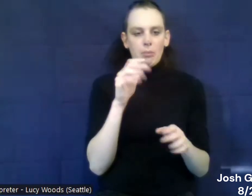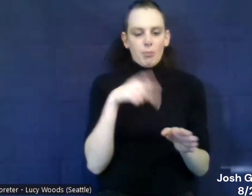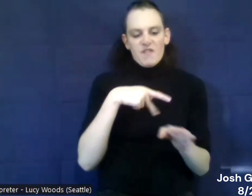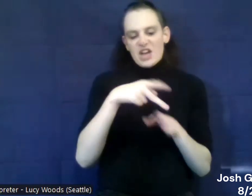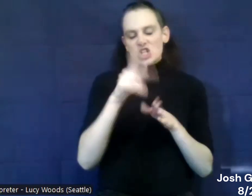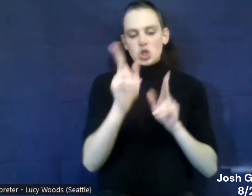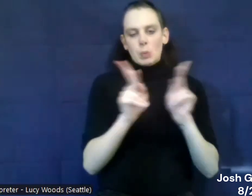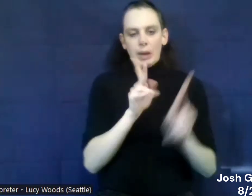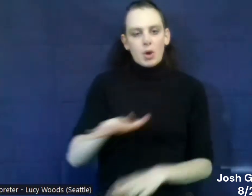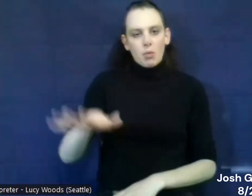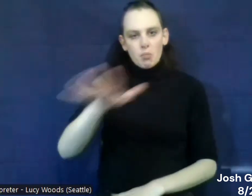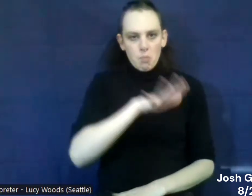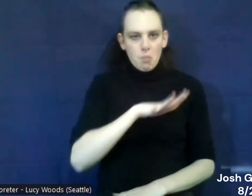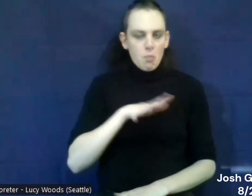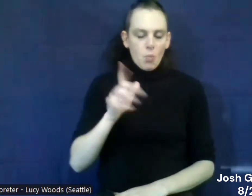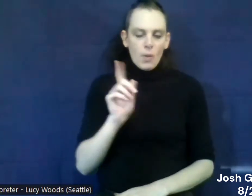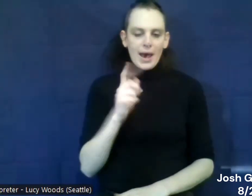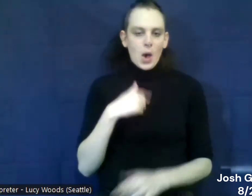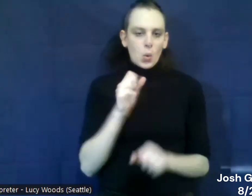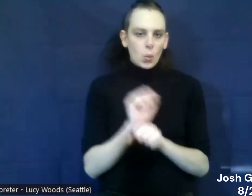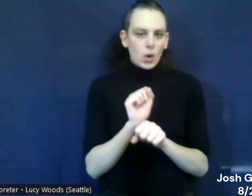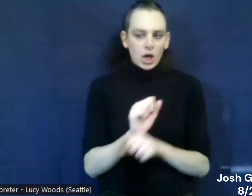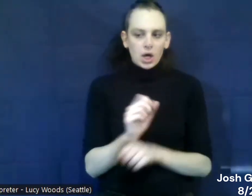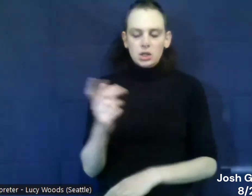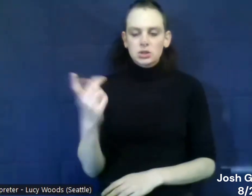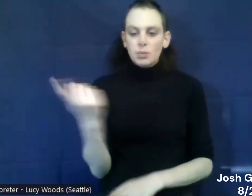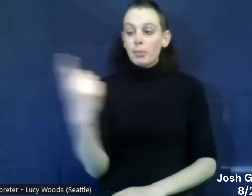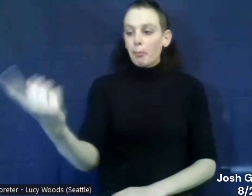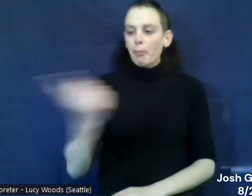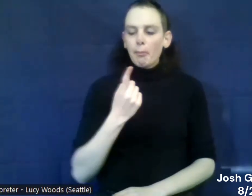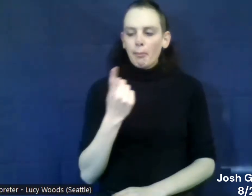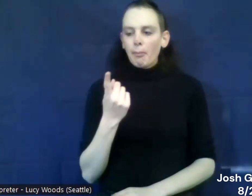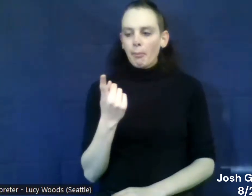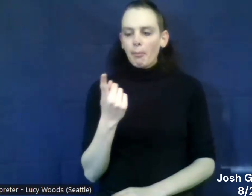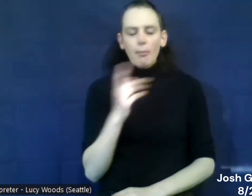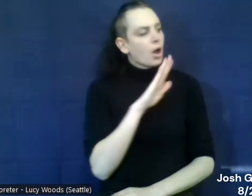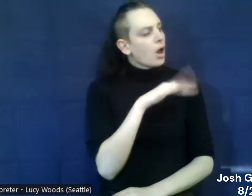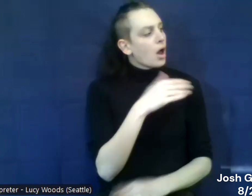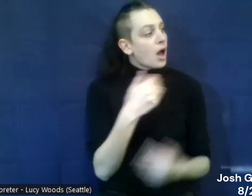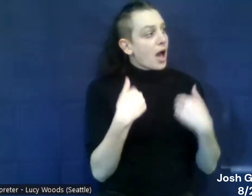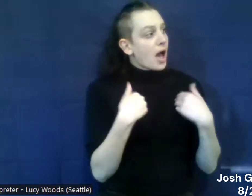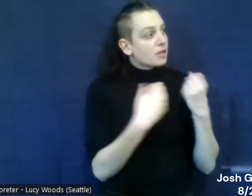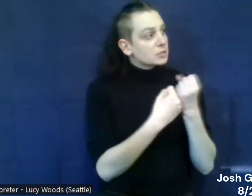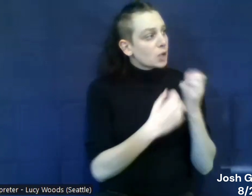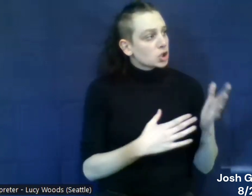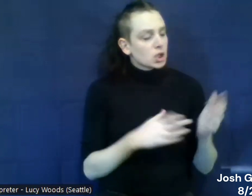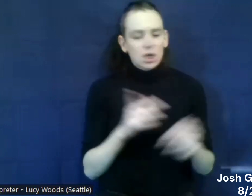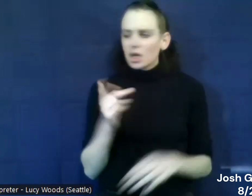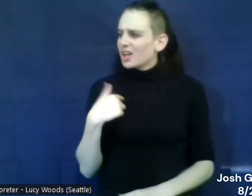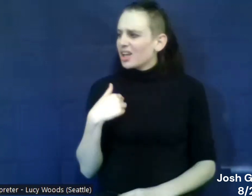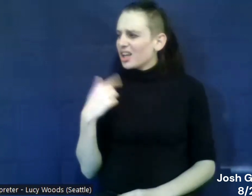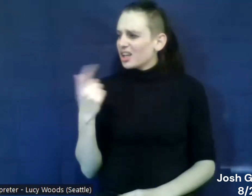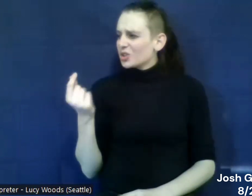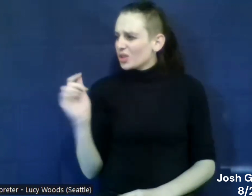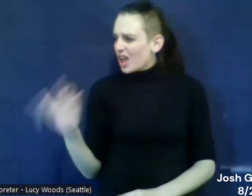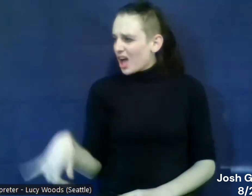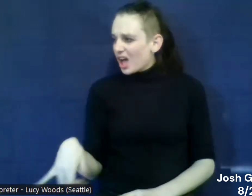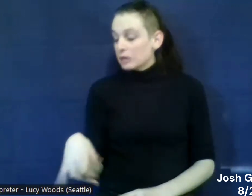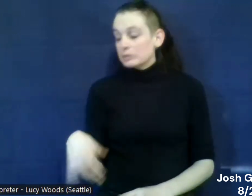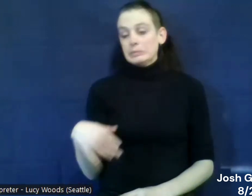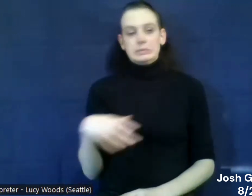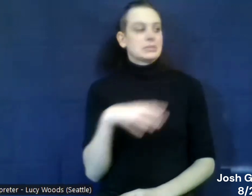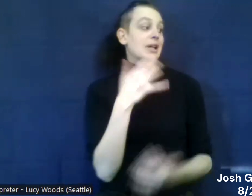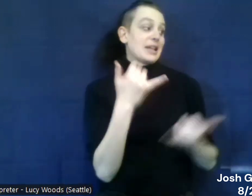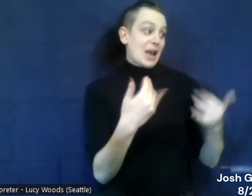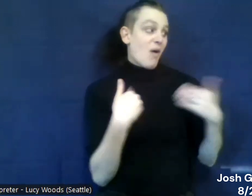And this guy came up to me and was like, hey, do you have a sponsor? And I was like, what's that? And he's like, you do now. And I was